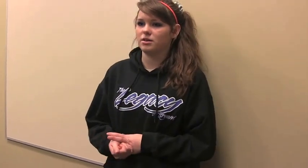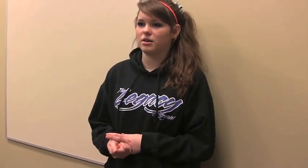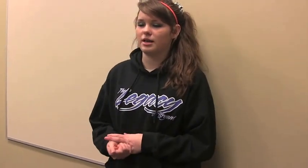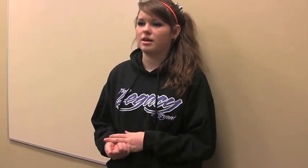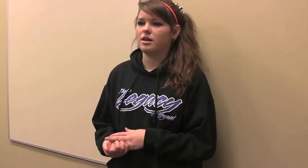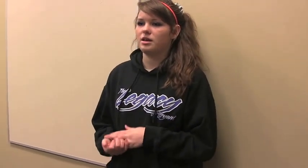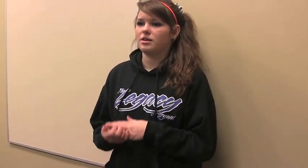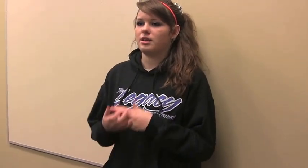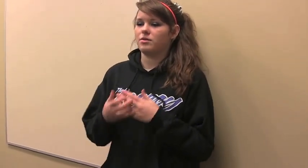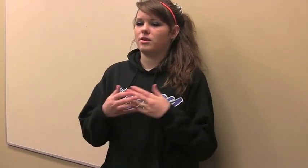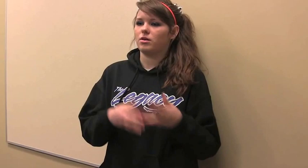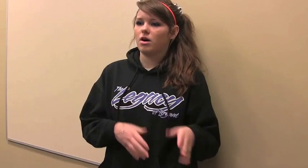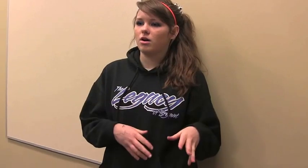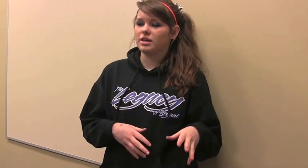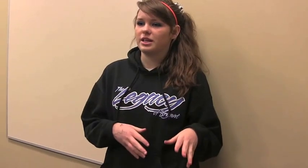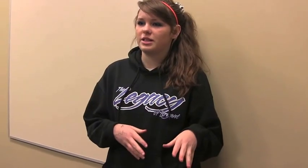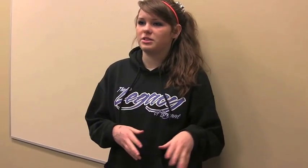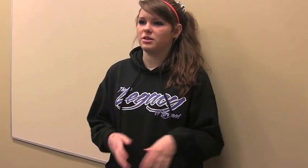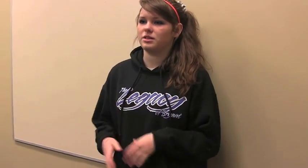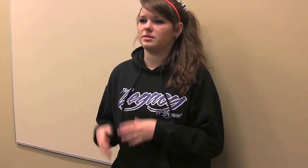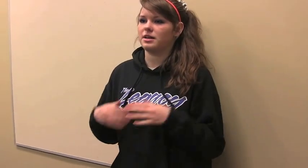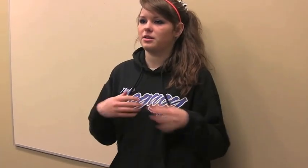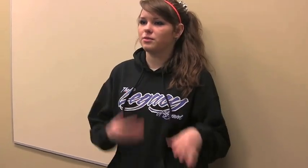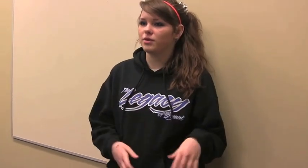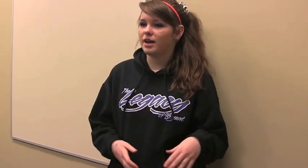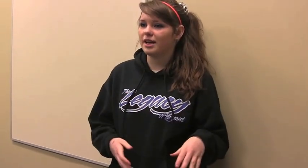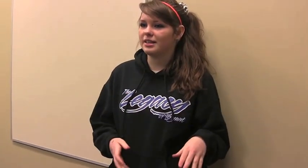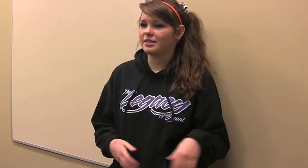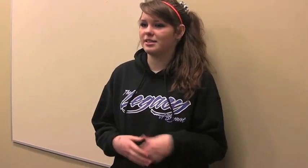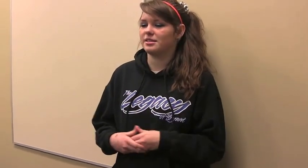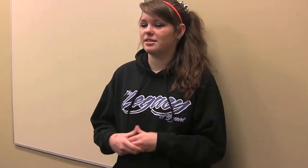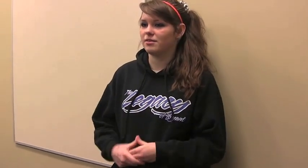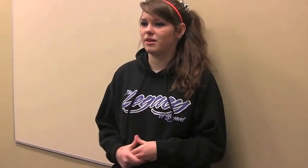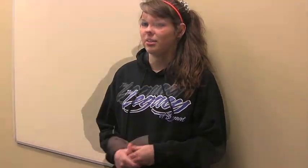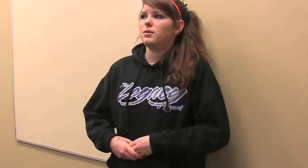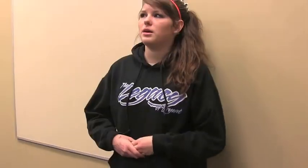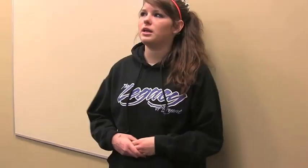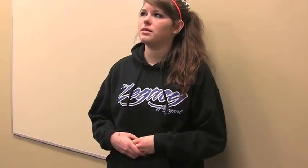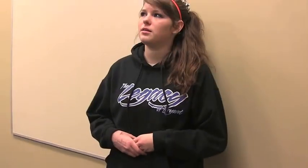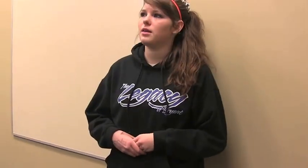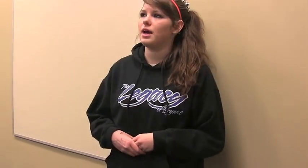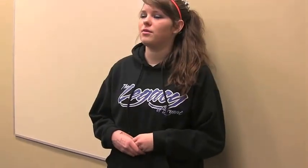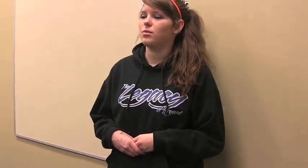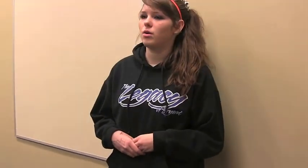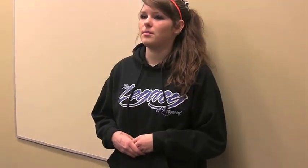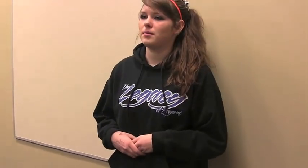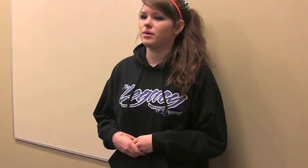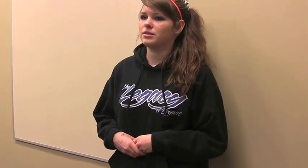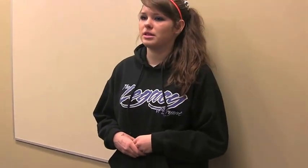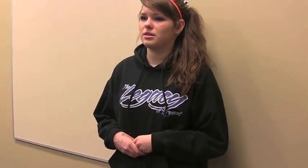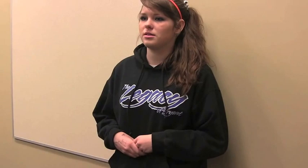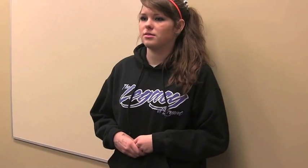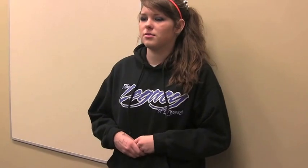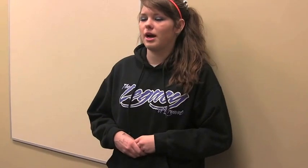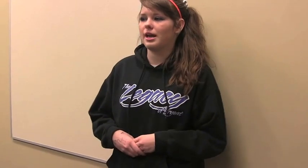like if you go to college and to make new friends and stuff like that. We want to have more members because right